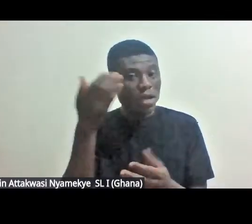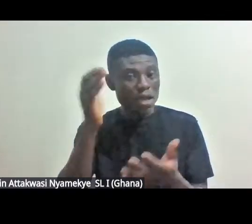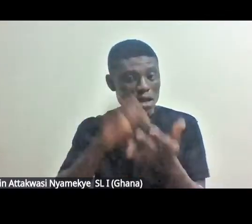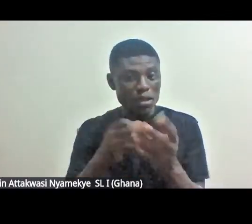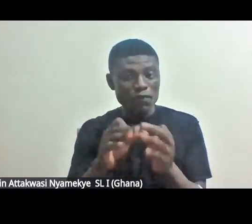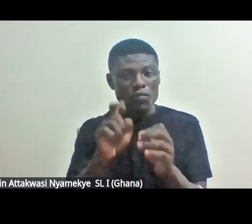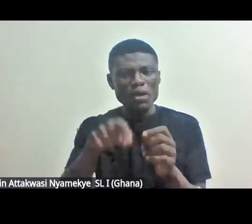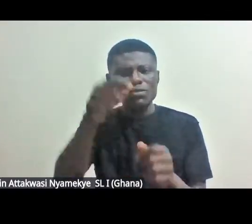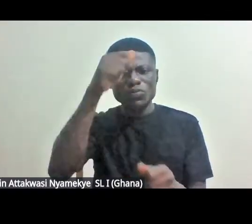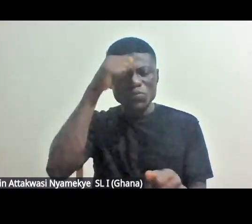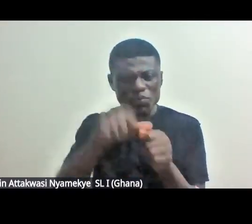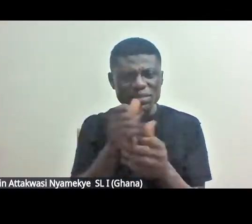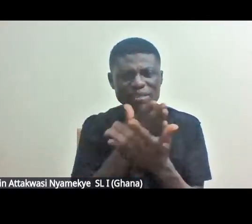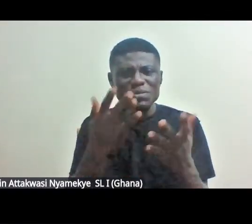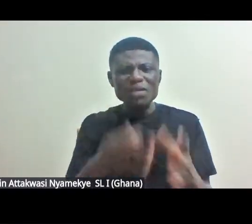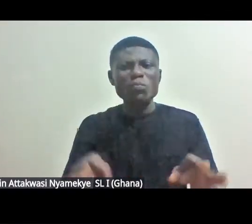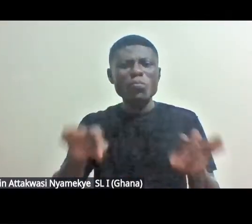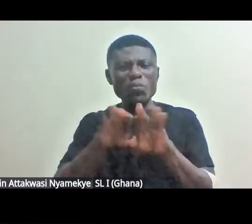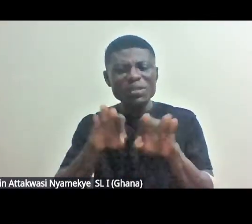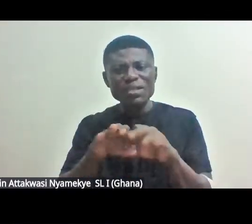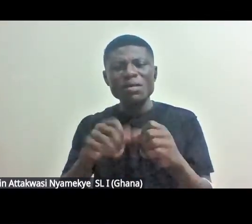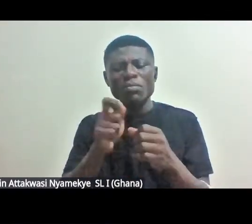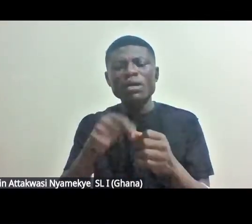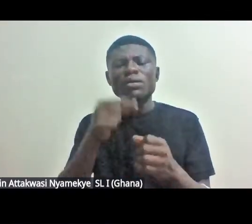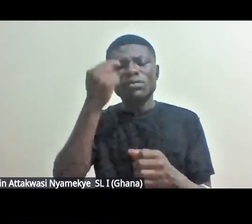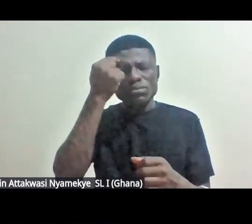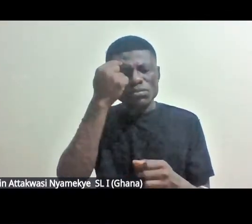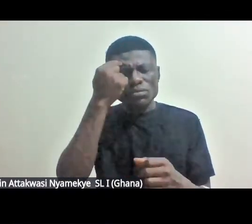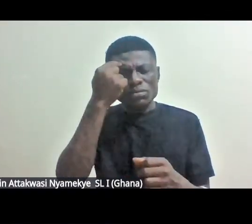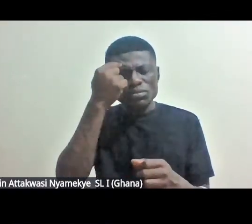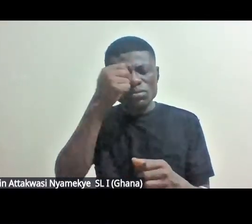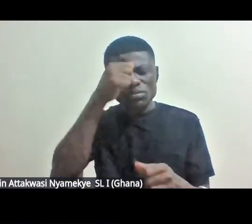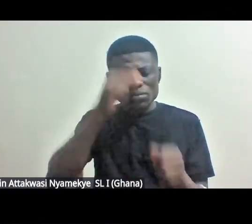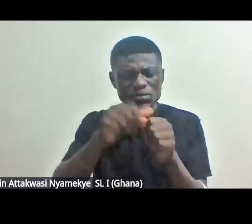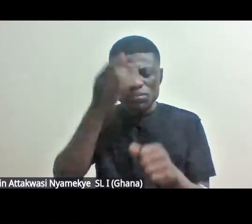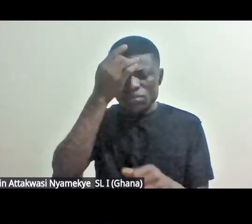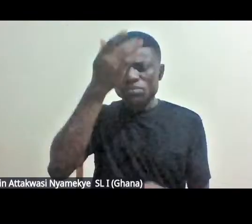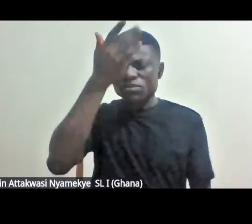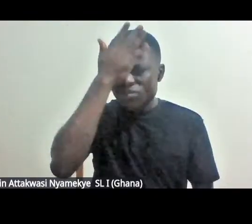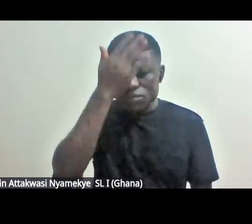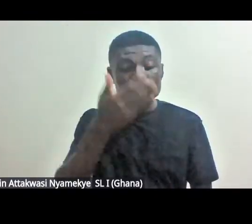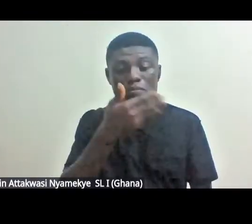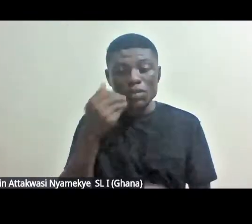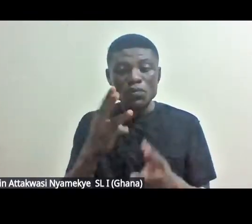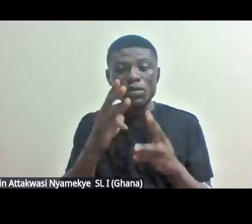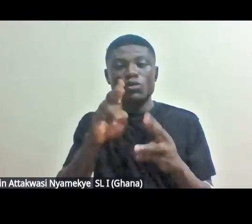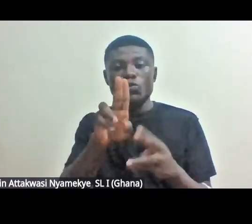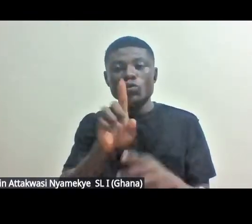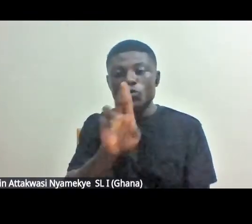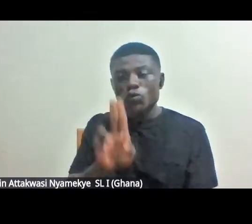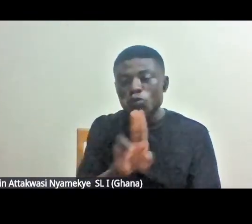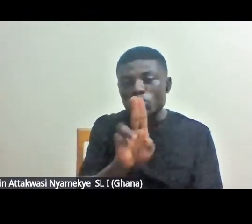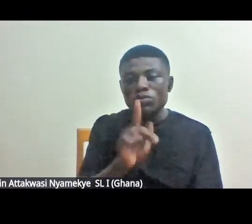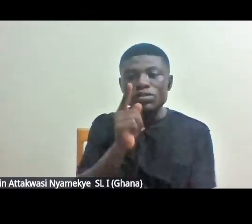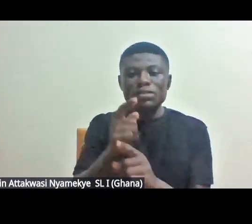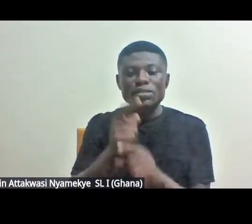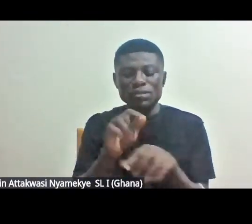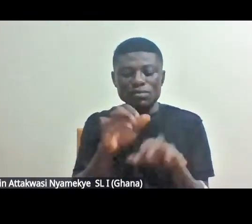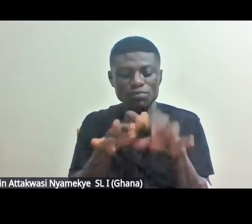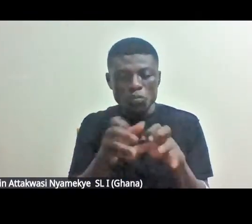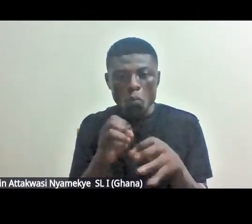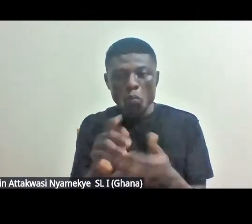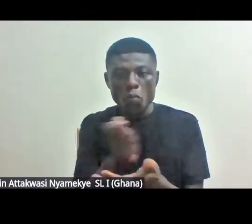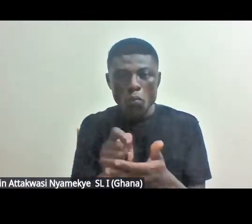something very important or get your thoughts down, what's a quick method you will use besides typing or writing